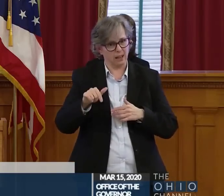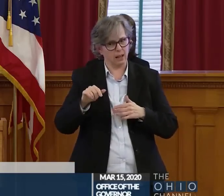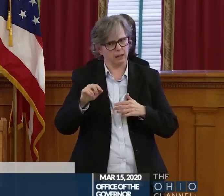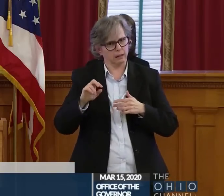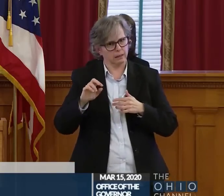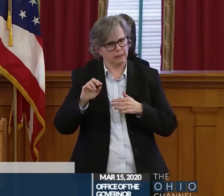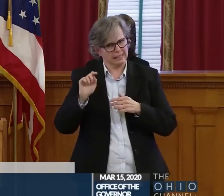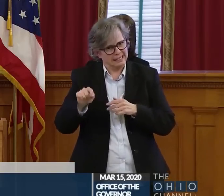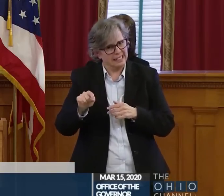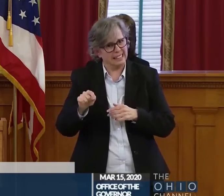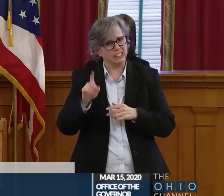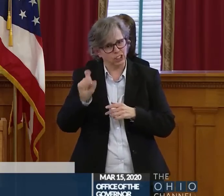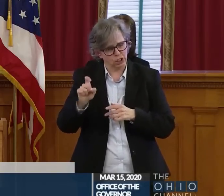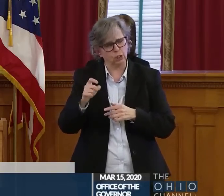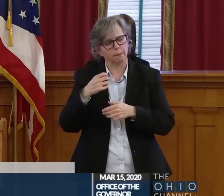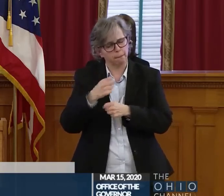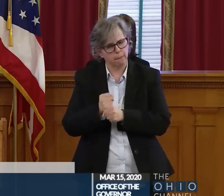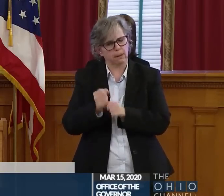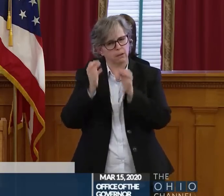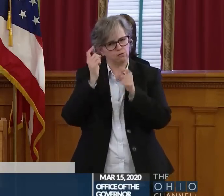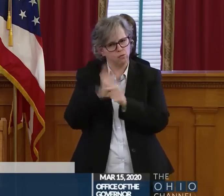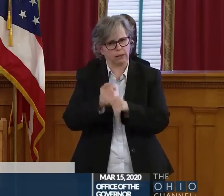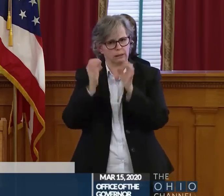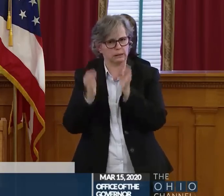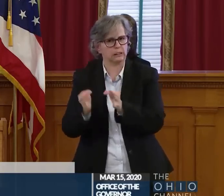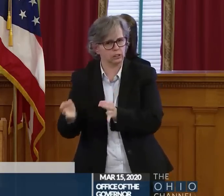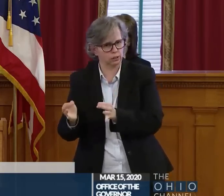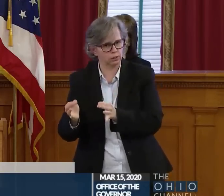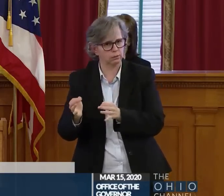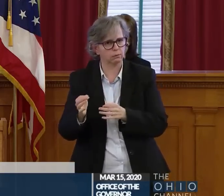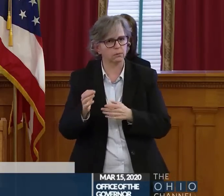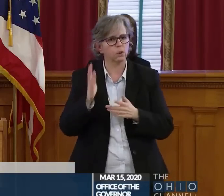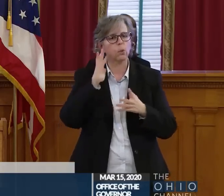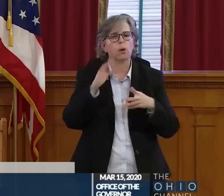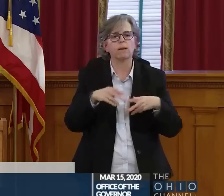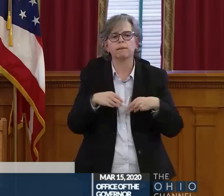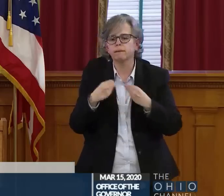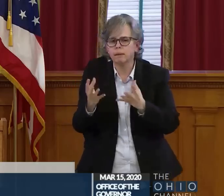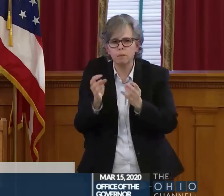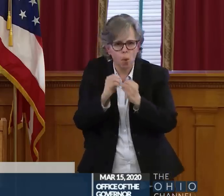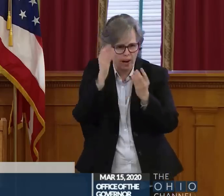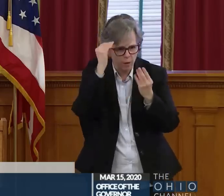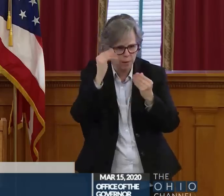more communications on how you can help during this, because we're going to need your help as well.